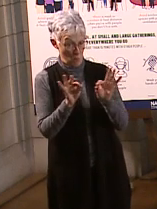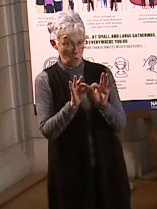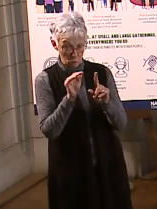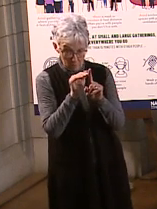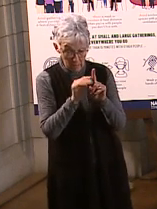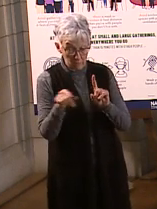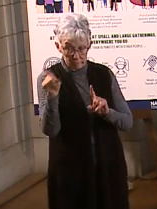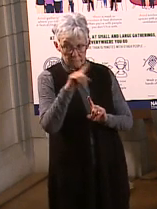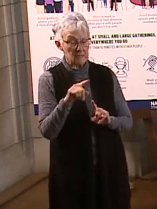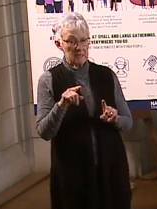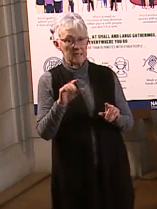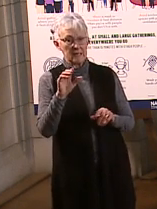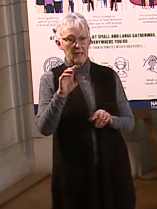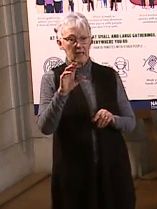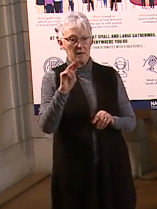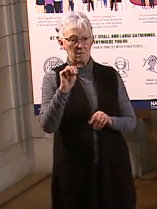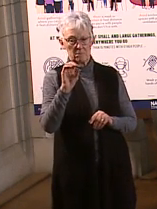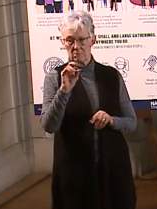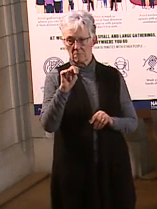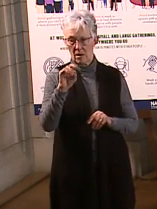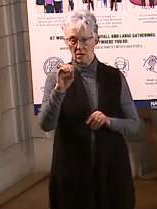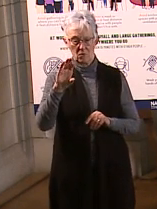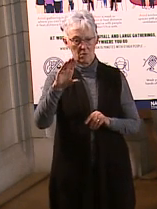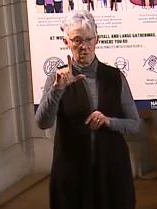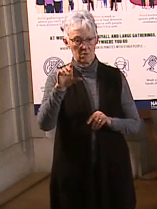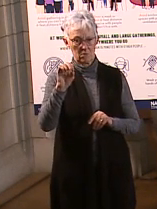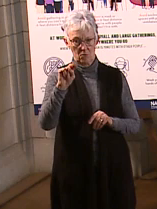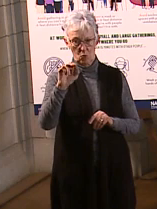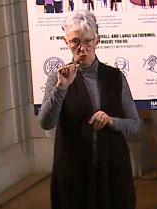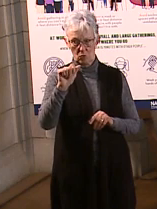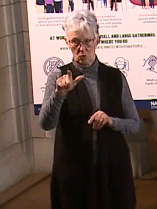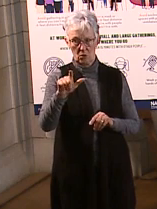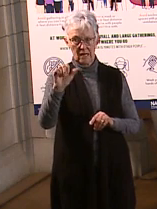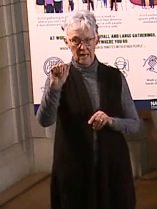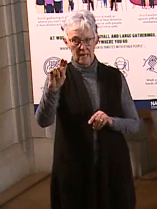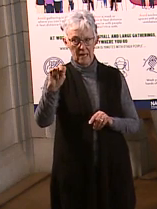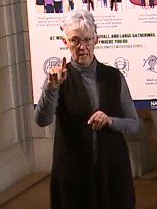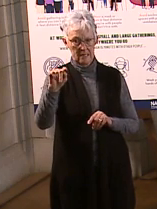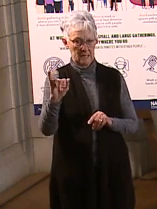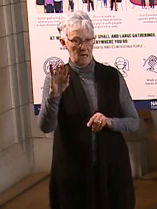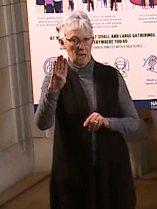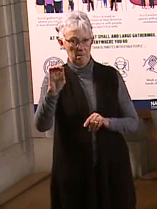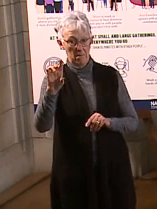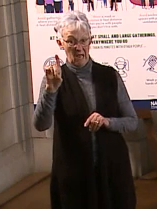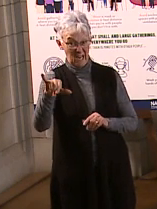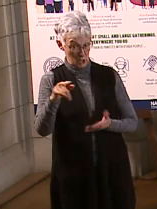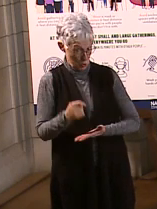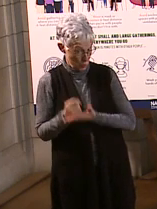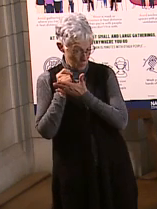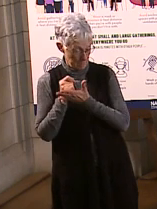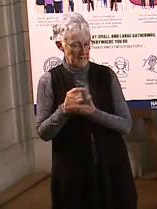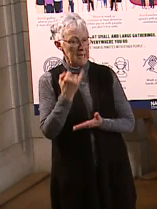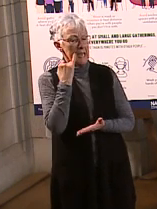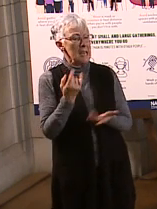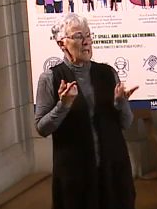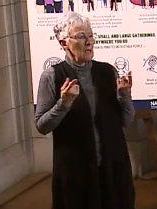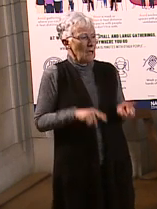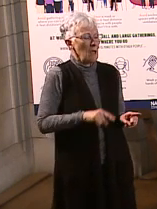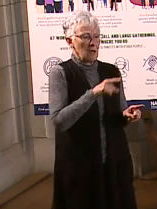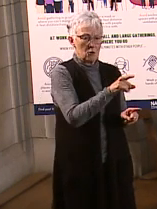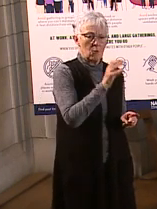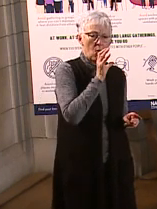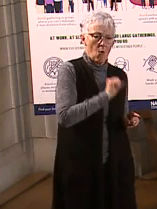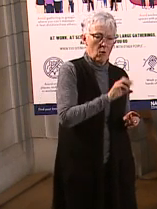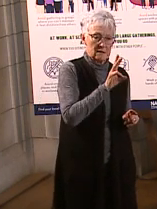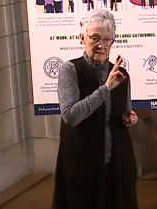sufficient supplies here in the state. If you are in a category where you're 65 years and older and you